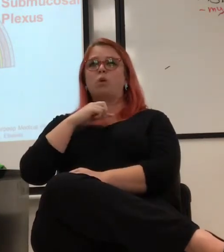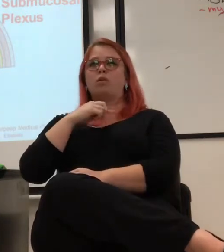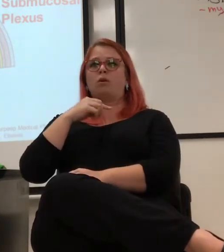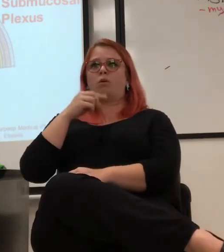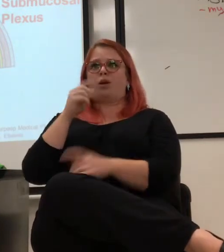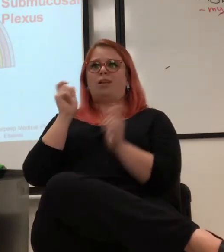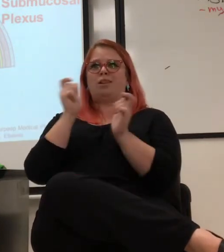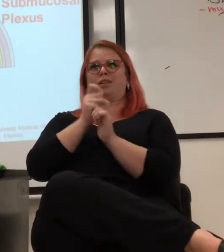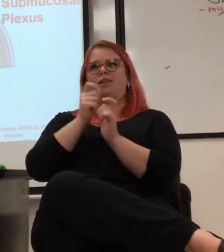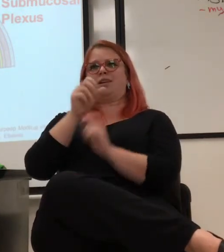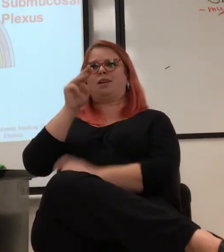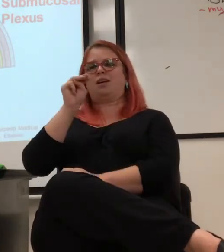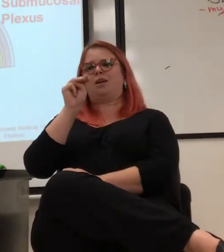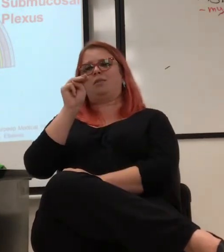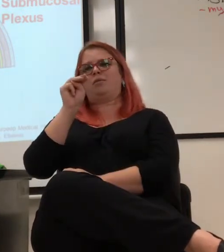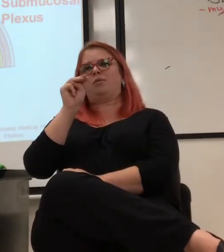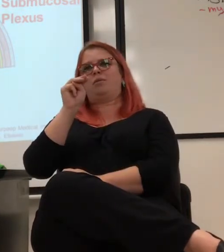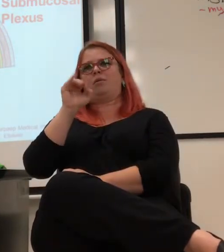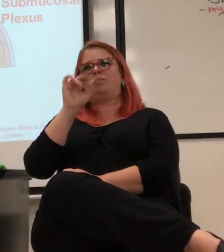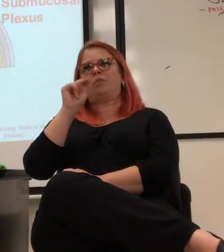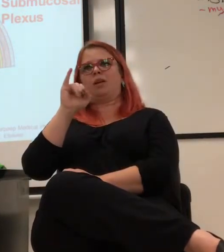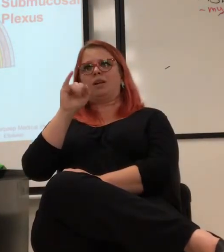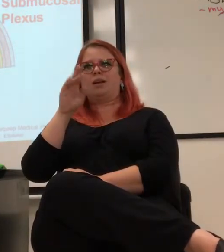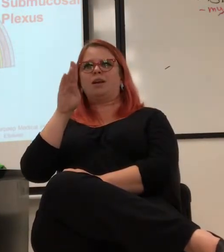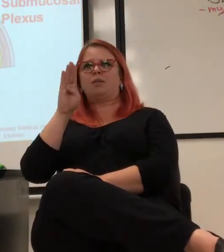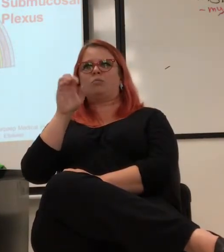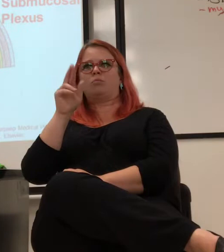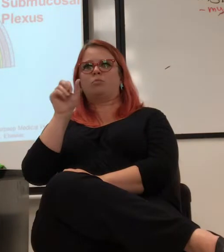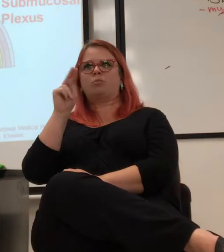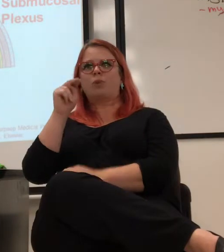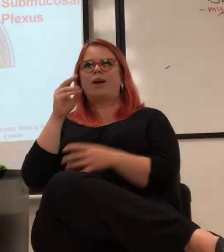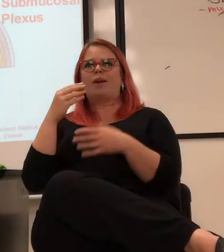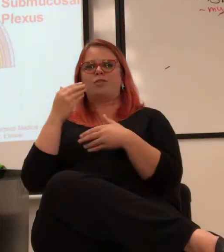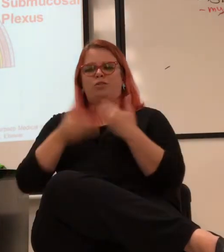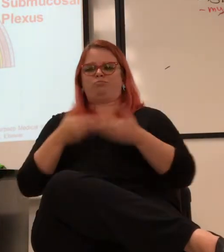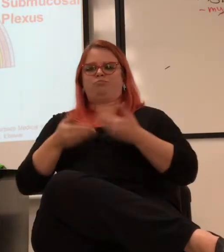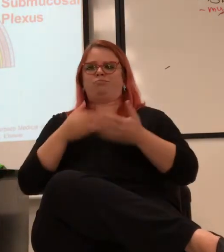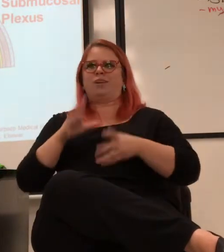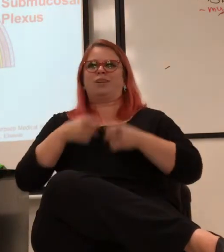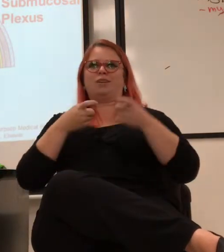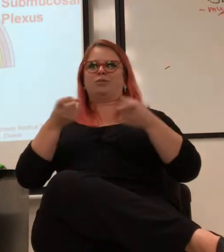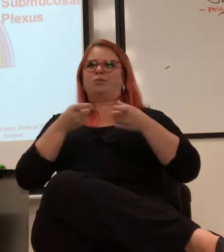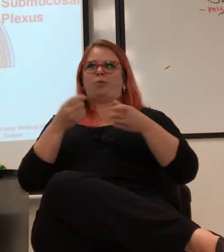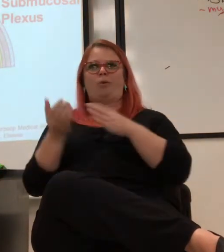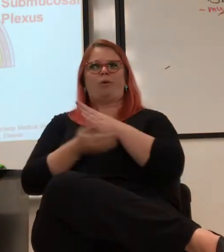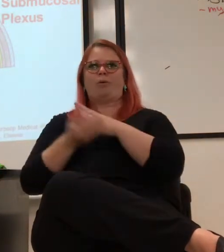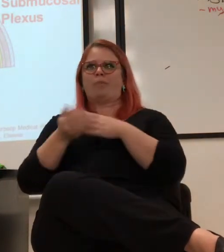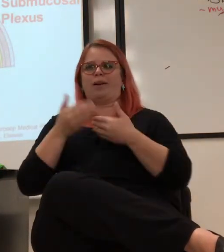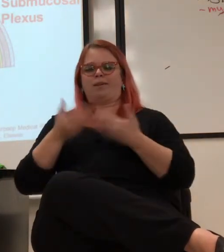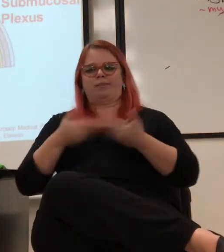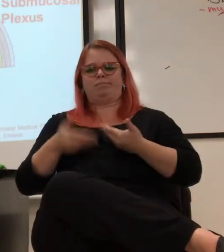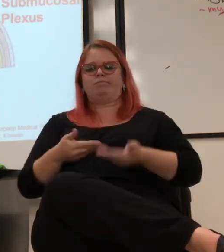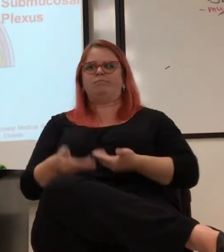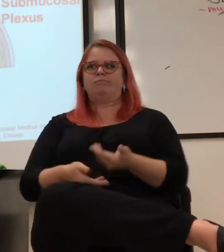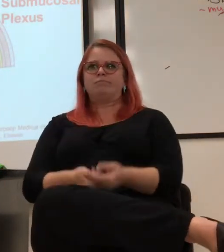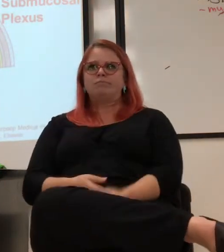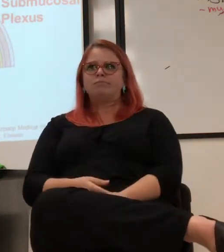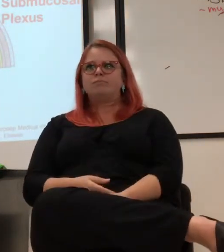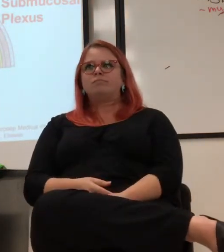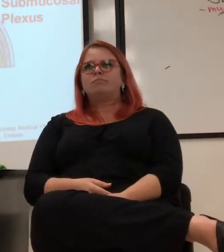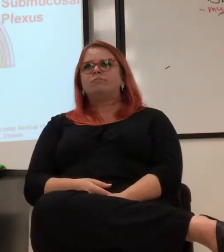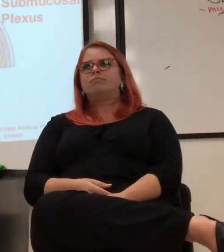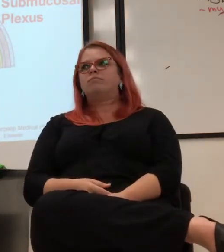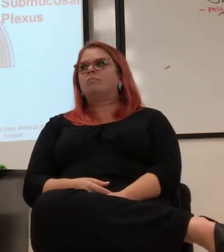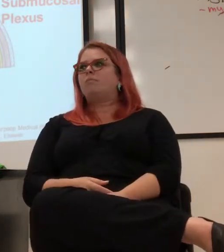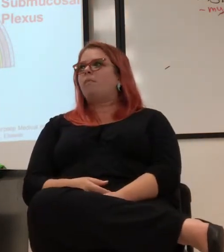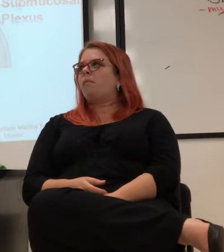brain does the rest. Your nervous system of your digestive tract is automated because of mini brain. So